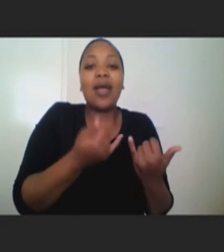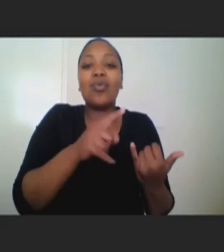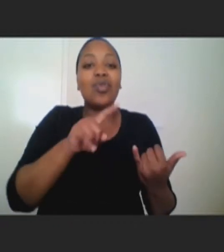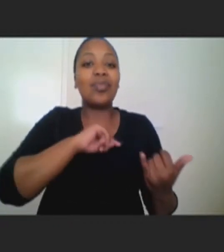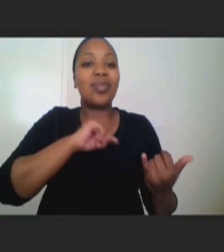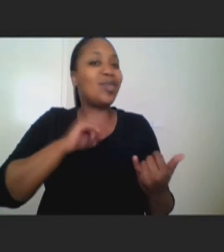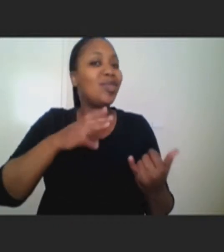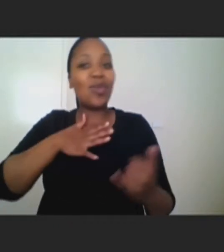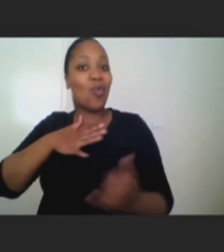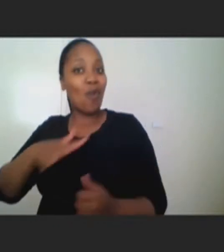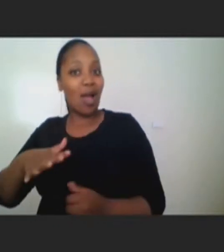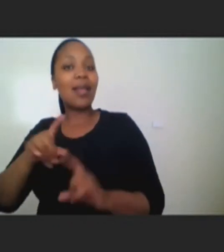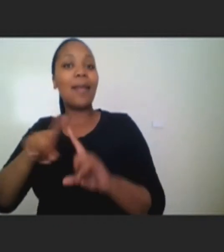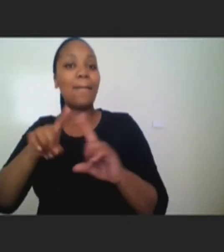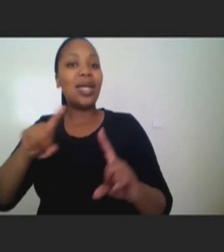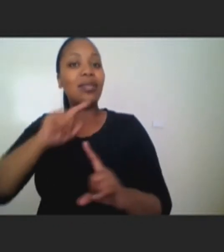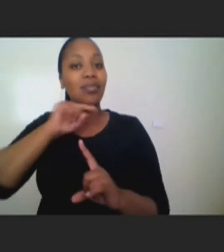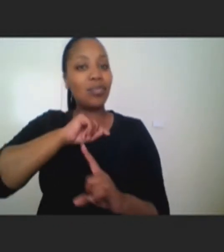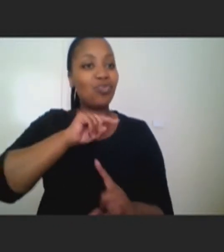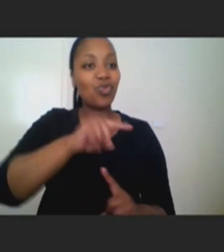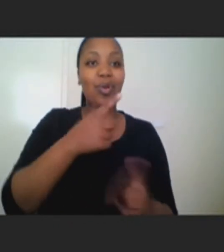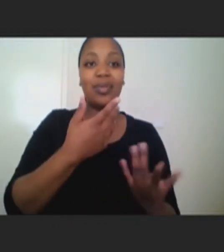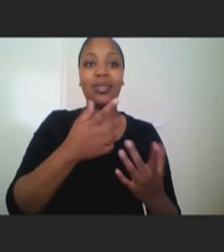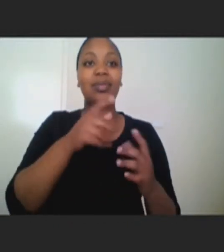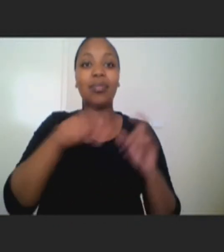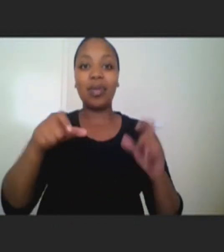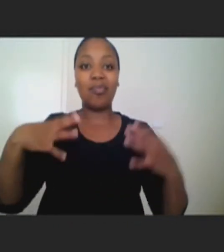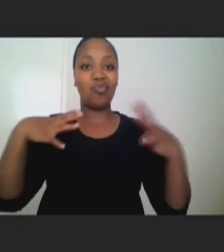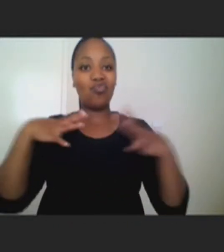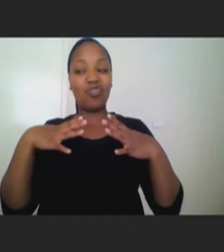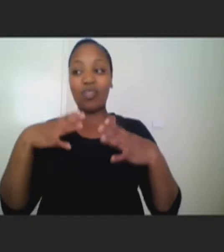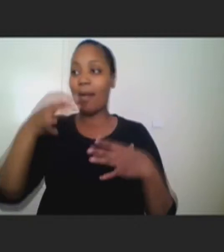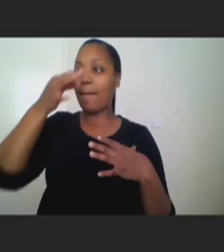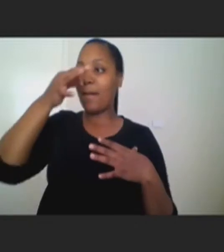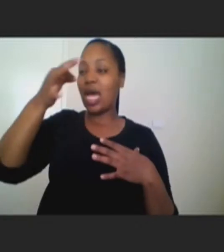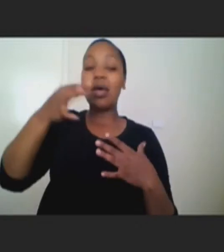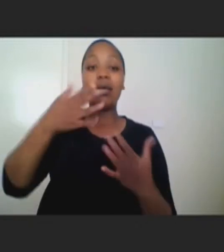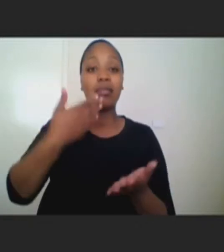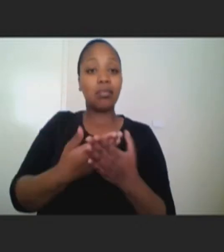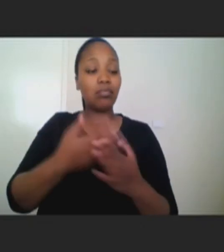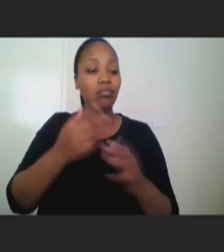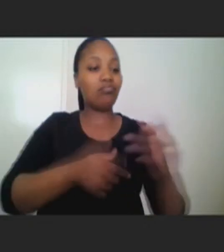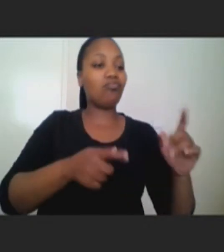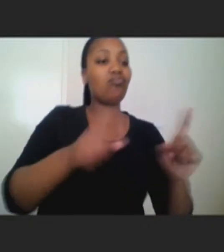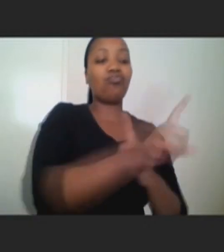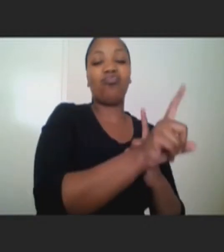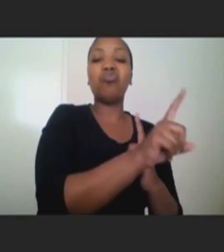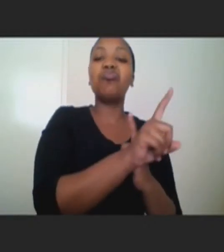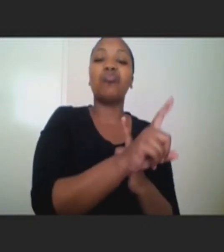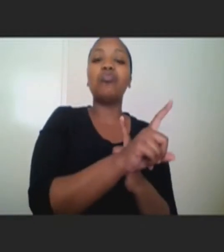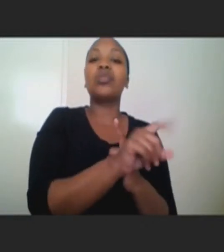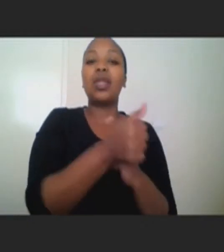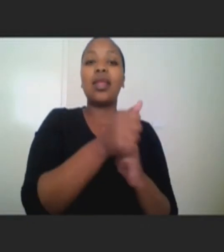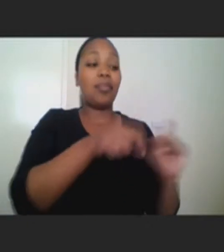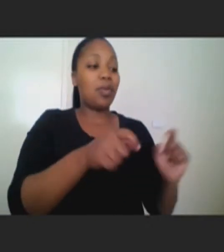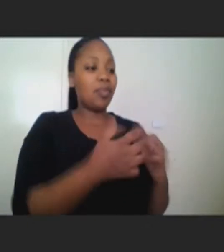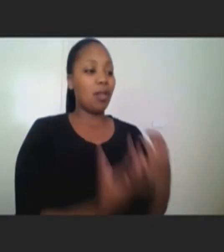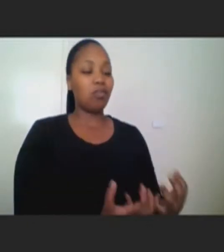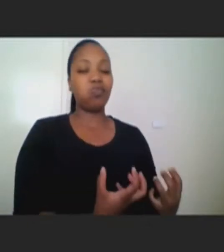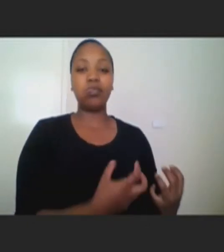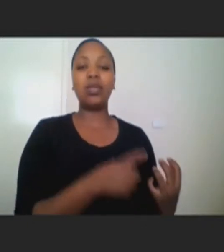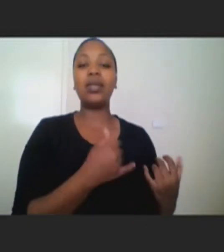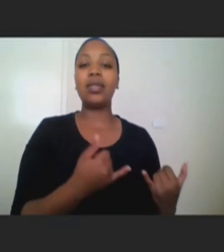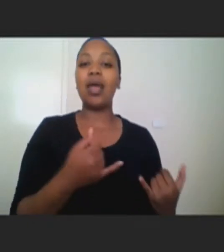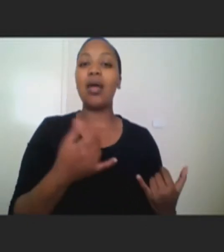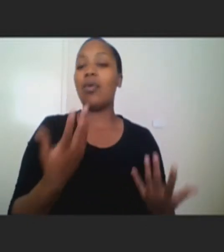through your participation, you will be able to persuade these countries who are actually putting a travel ban on